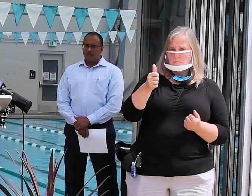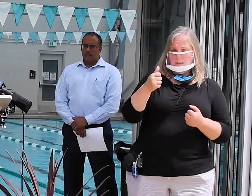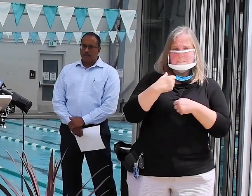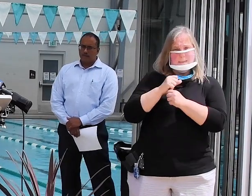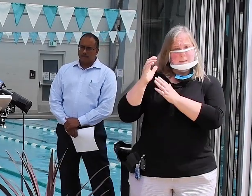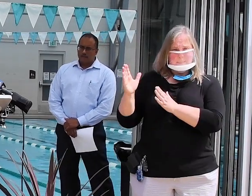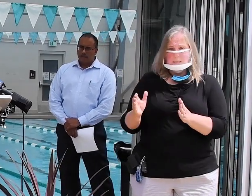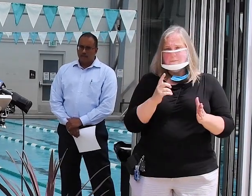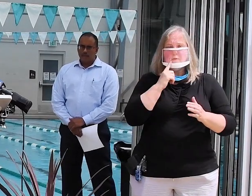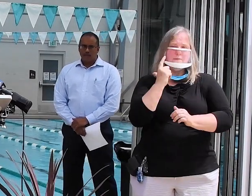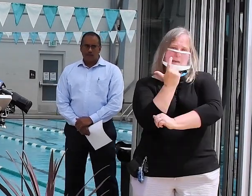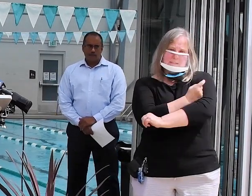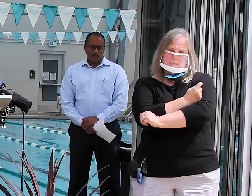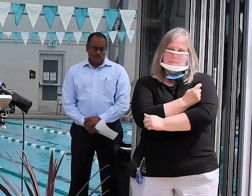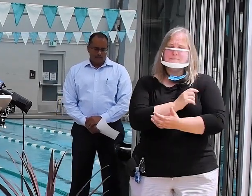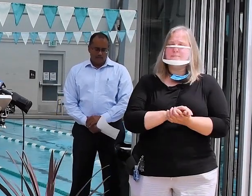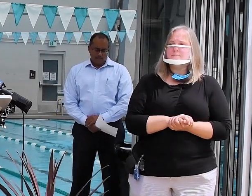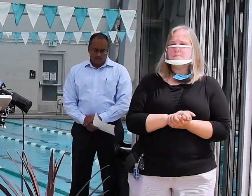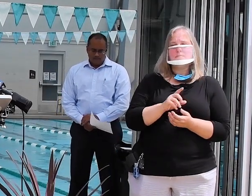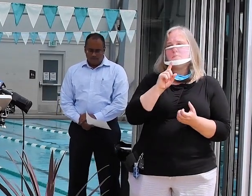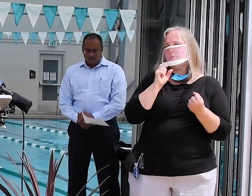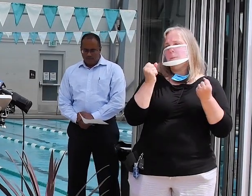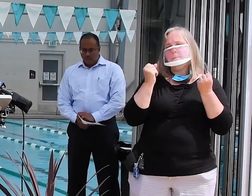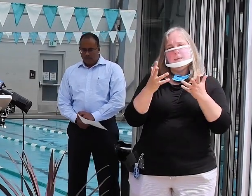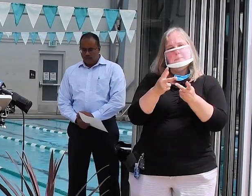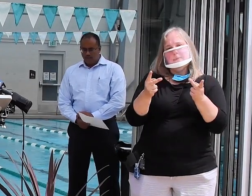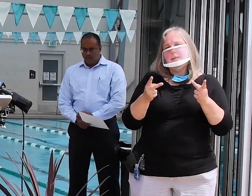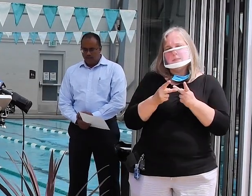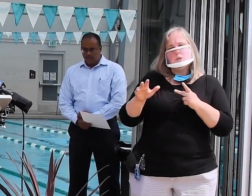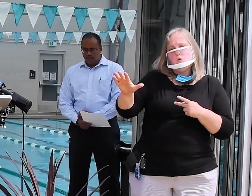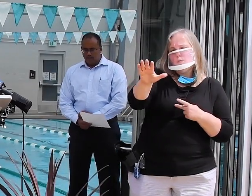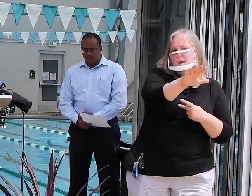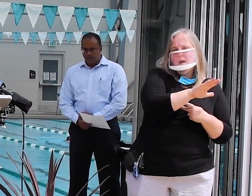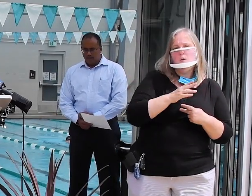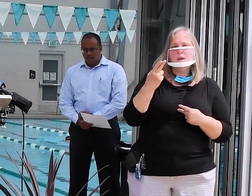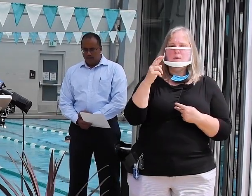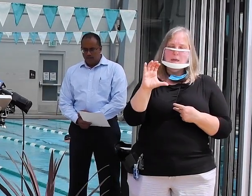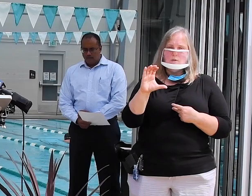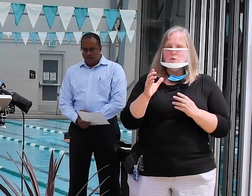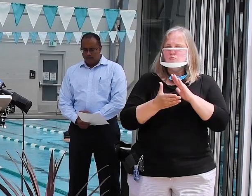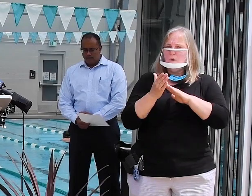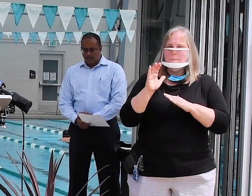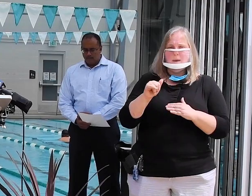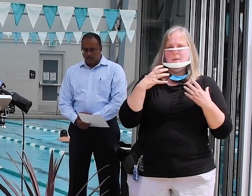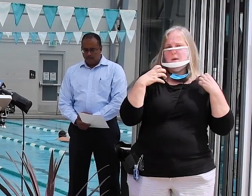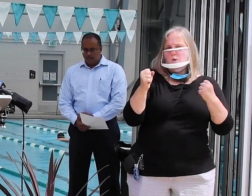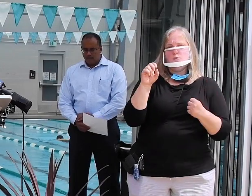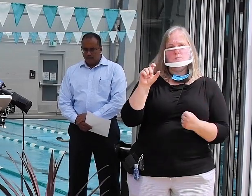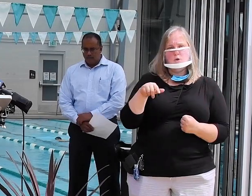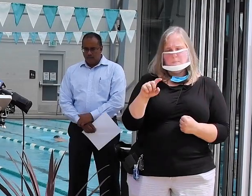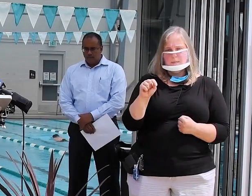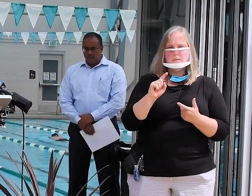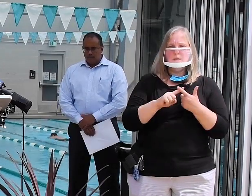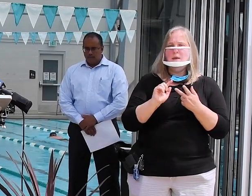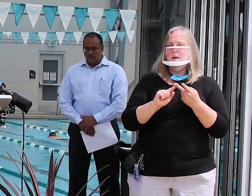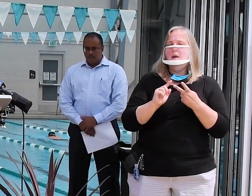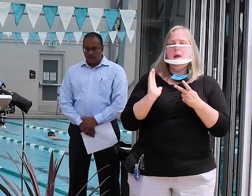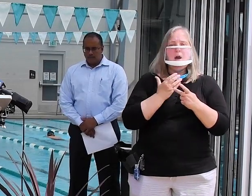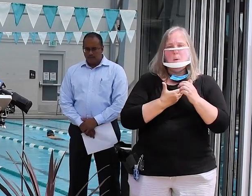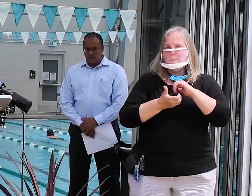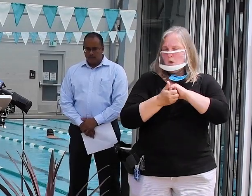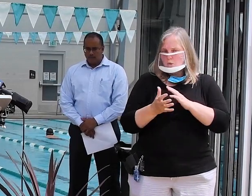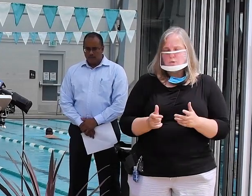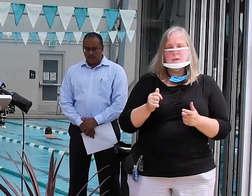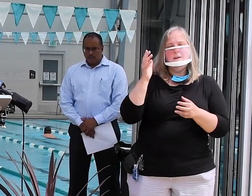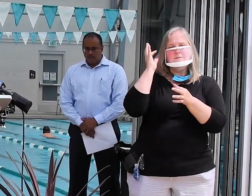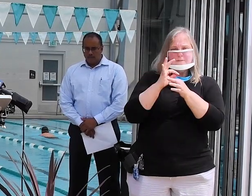for getting vaccinated. There are many sites around Howard County run by the health department, our partners,